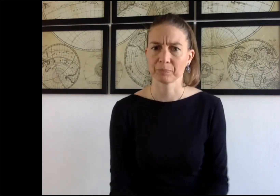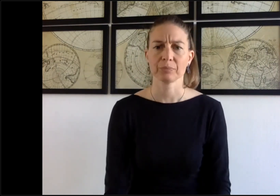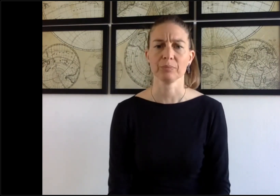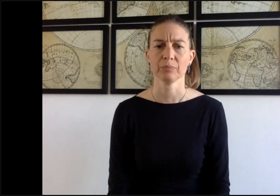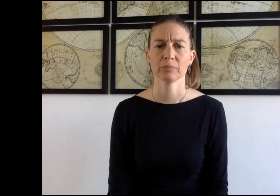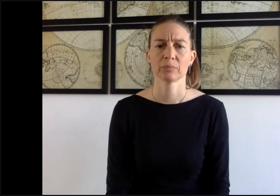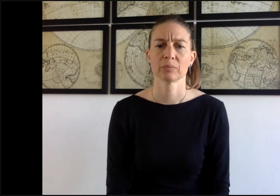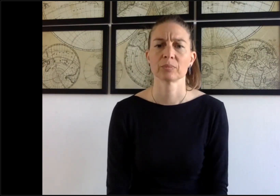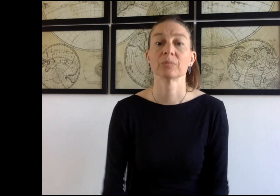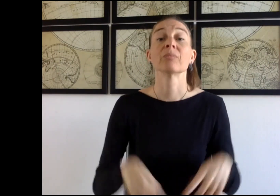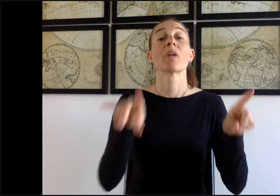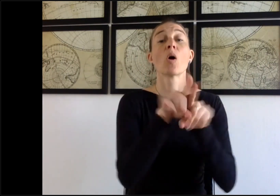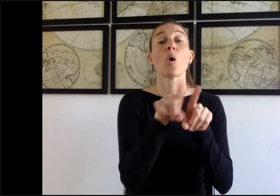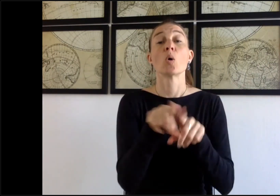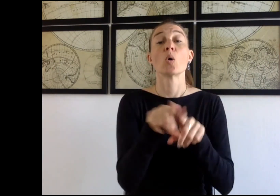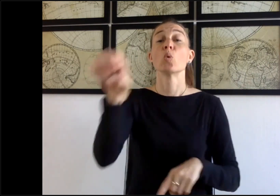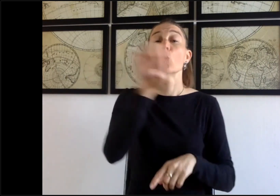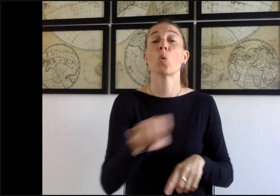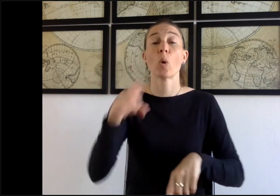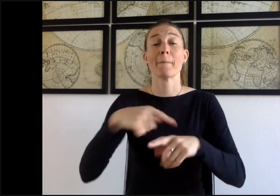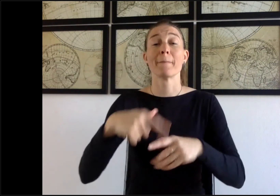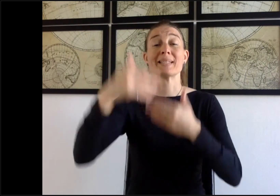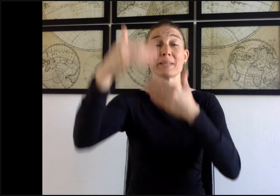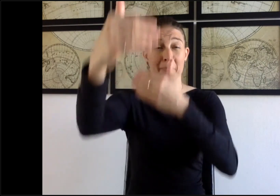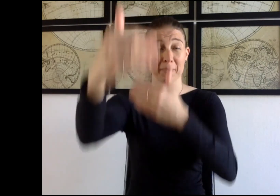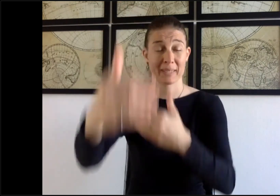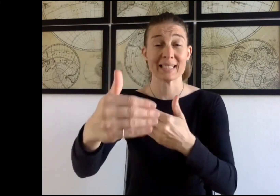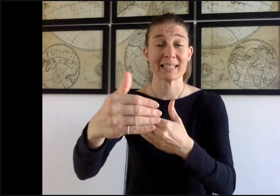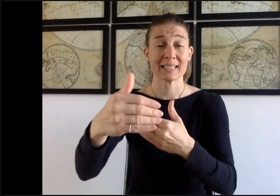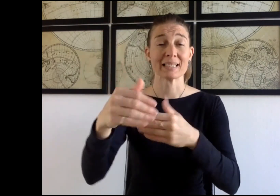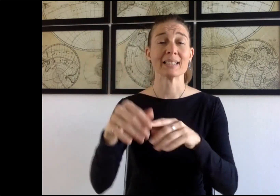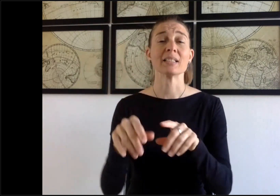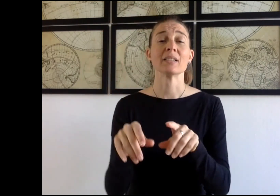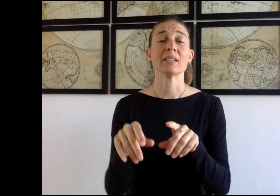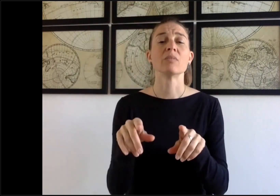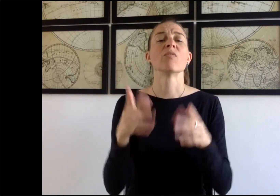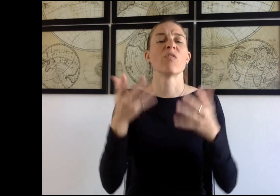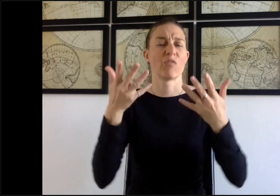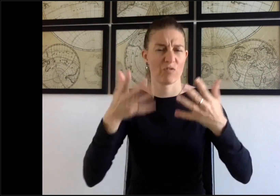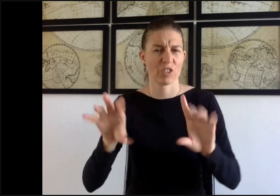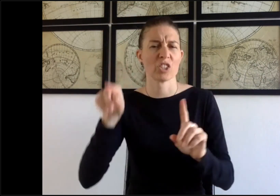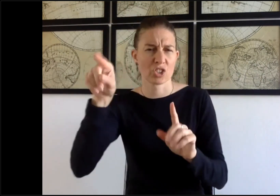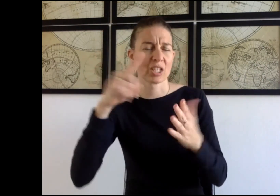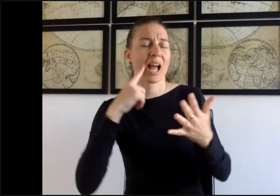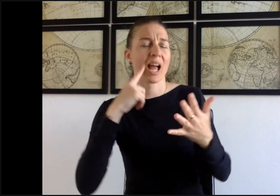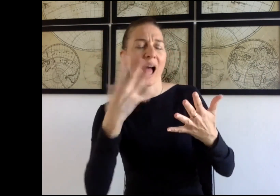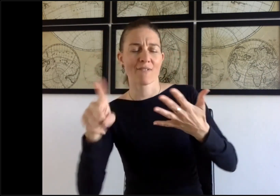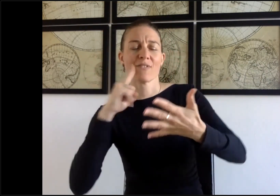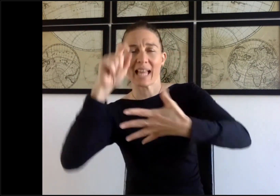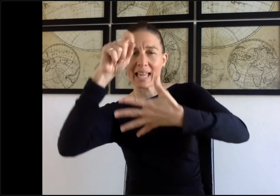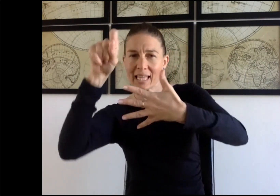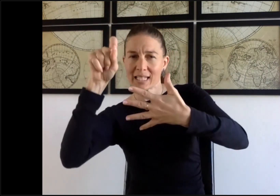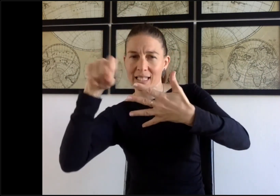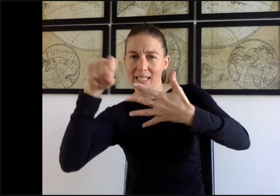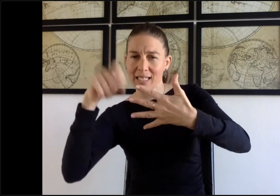the main indicators that the semester is monitoring, that have been elaborated in cooperation with member states and Eurostat, and that we